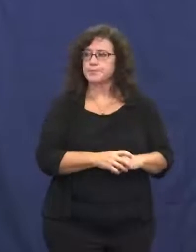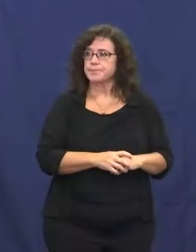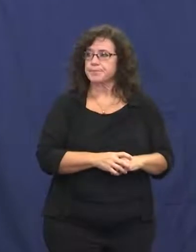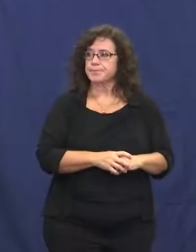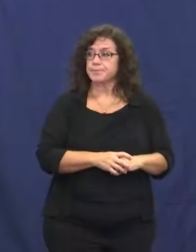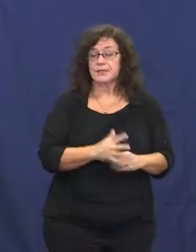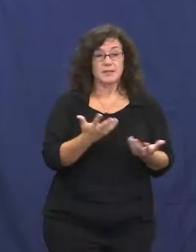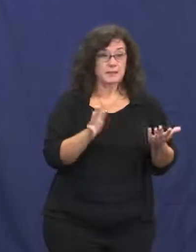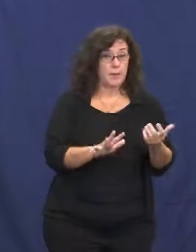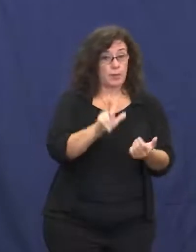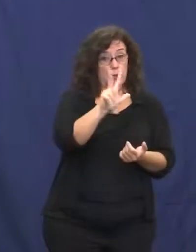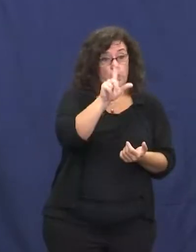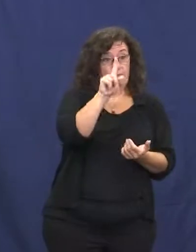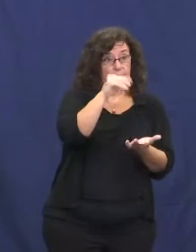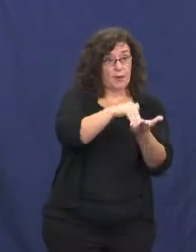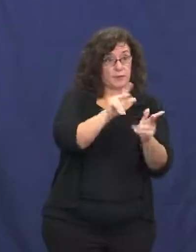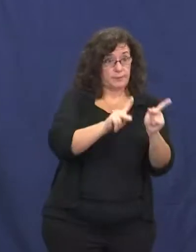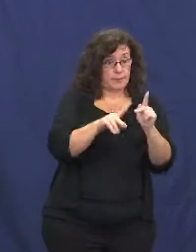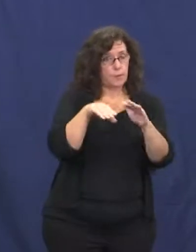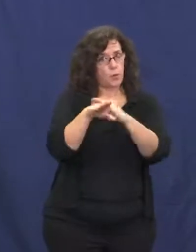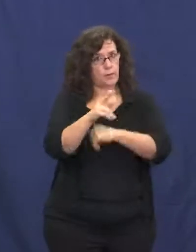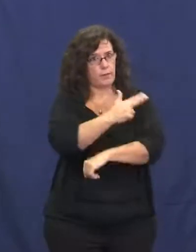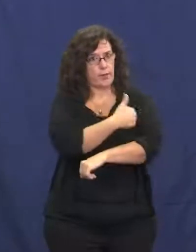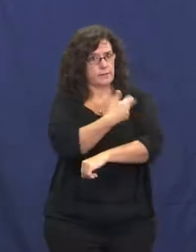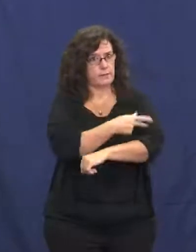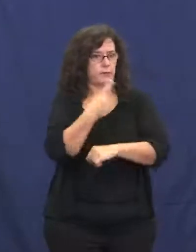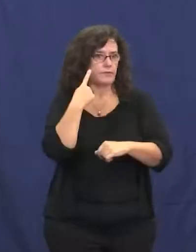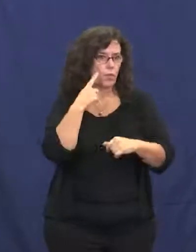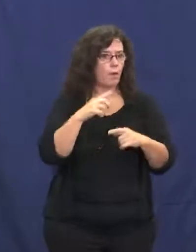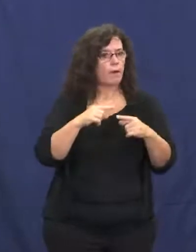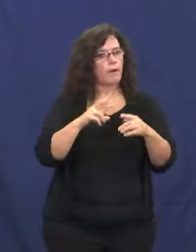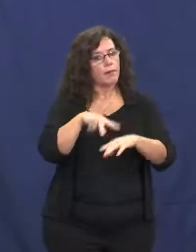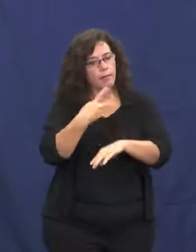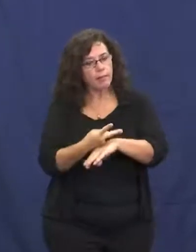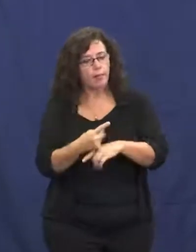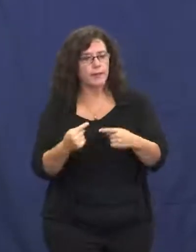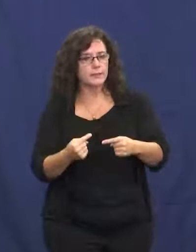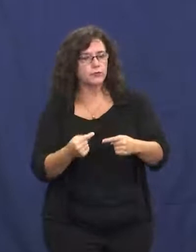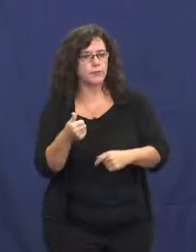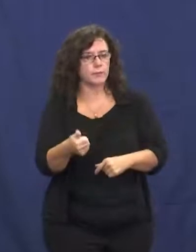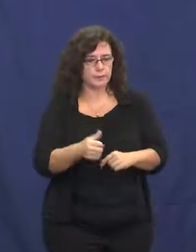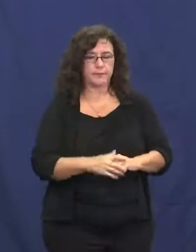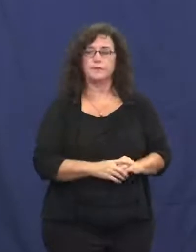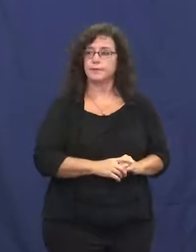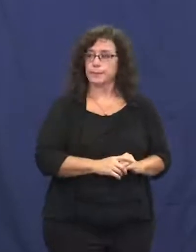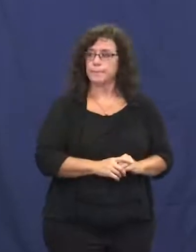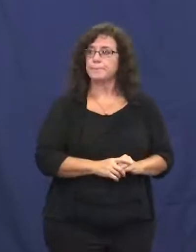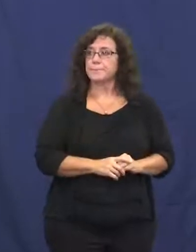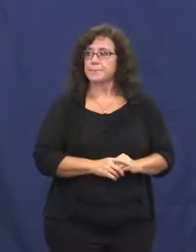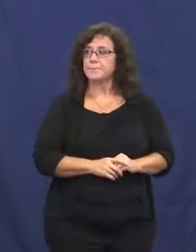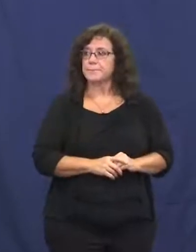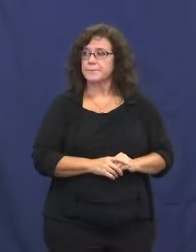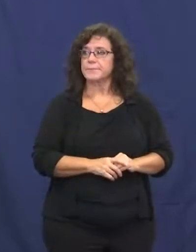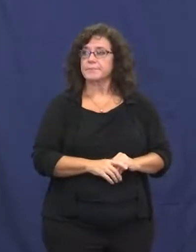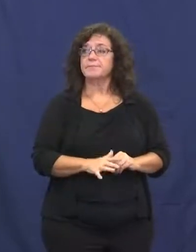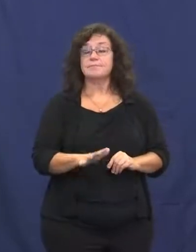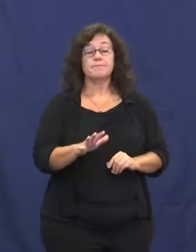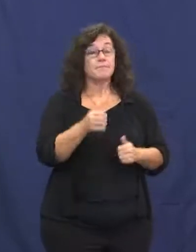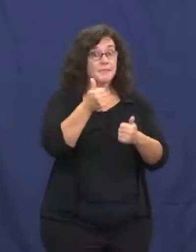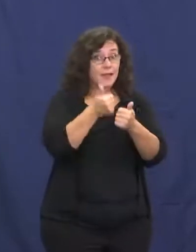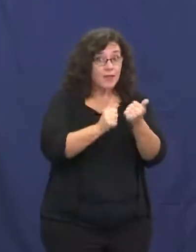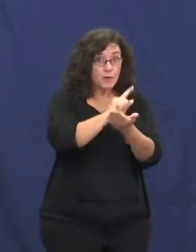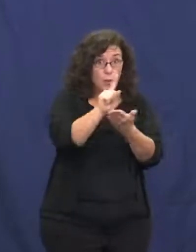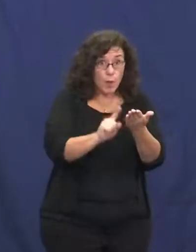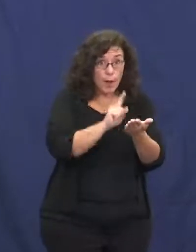United States. So the question is, do we have a problem? Well, sure we do, because every hour on the hour, we have about 5